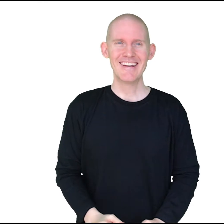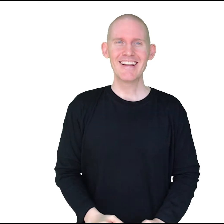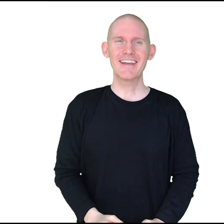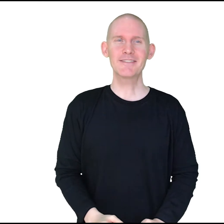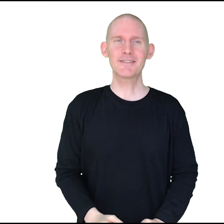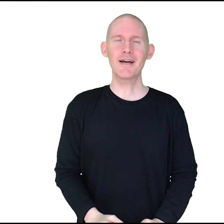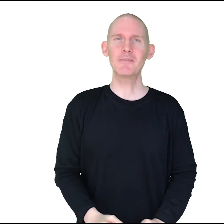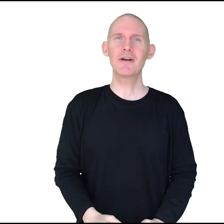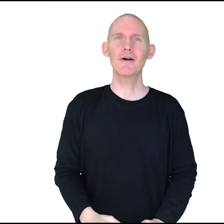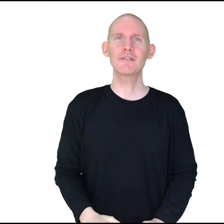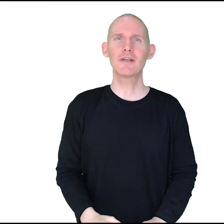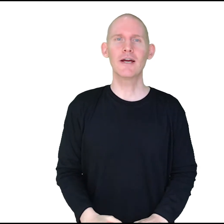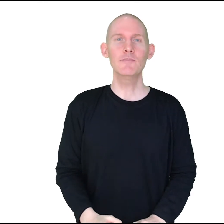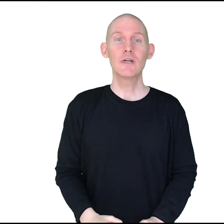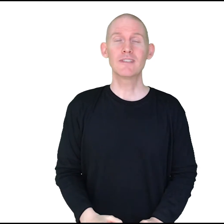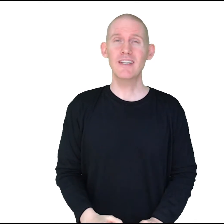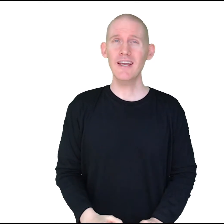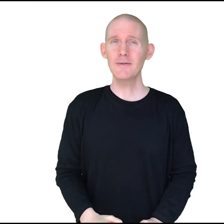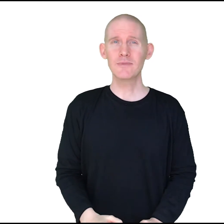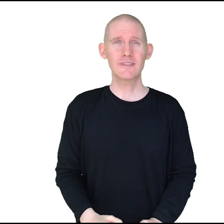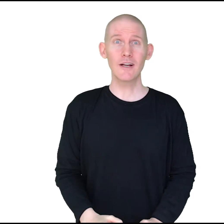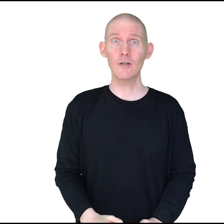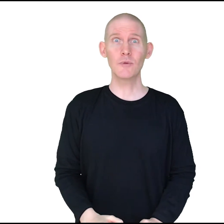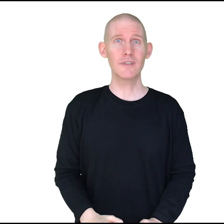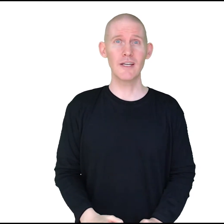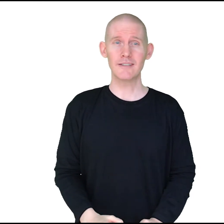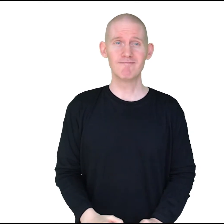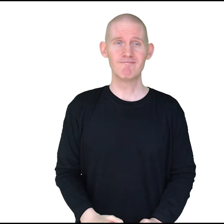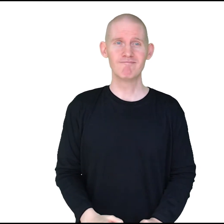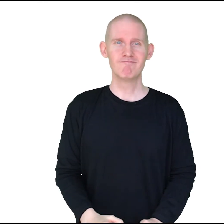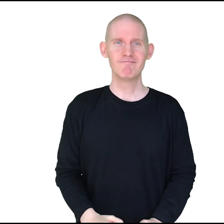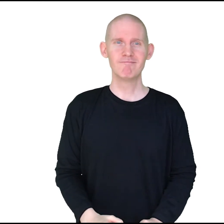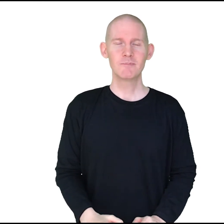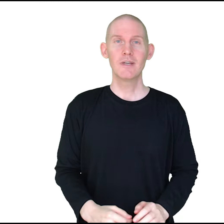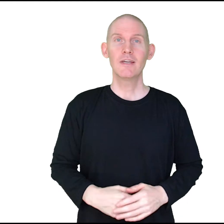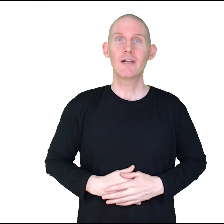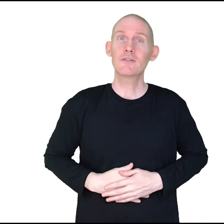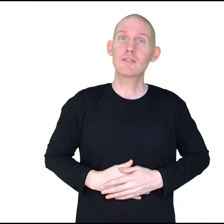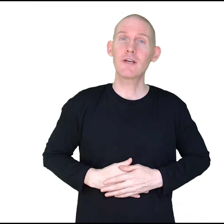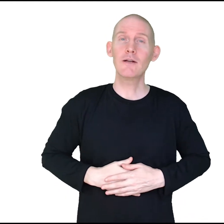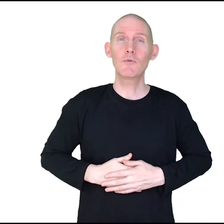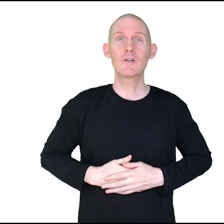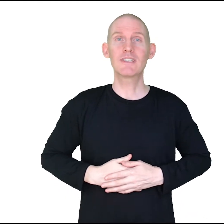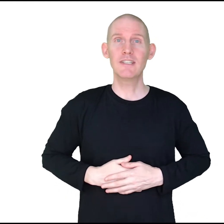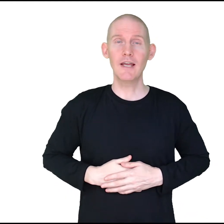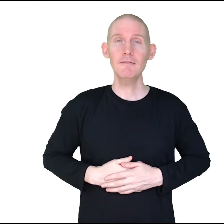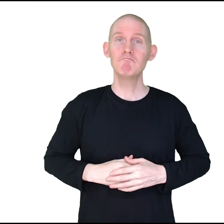Let's talk about how to sign today, terrible day. Here's the sign for today.